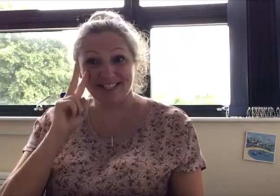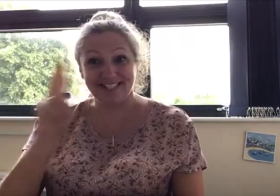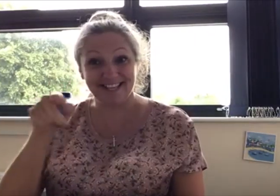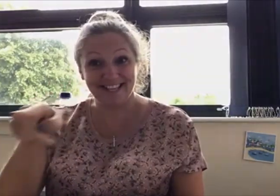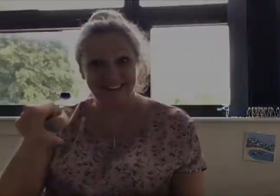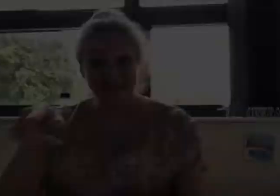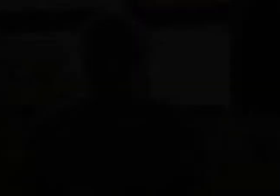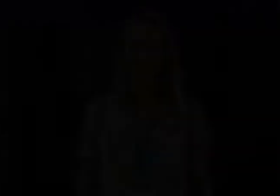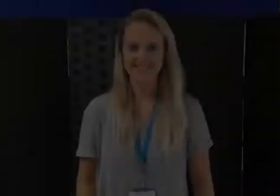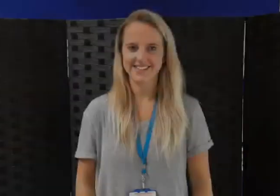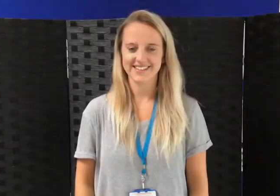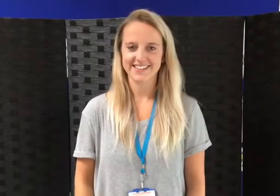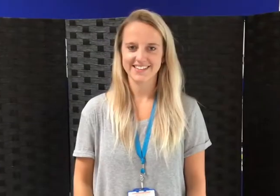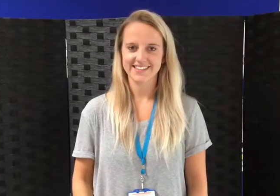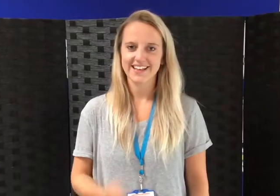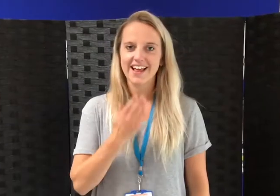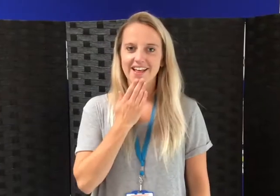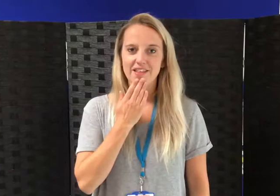be good to see you.